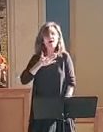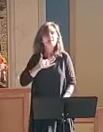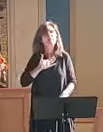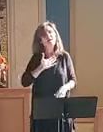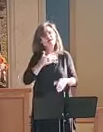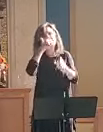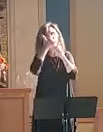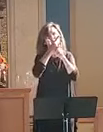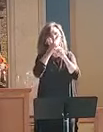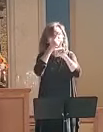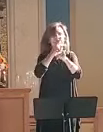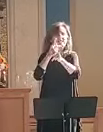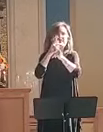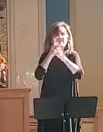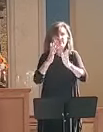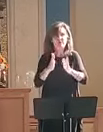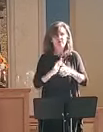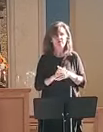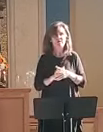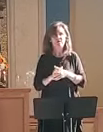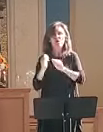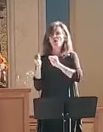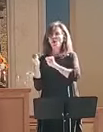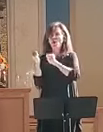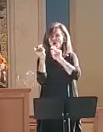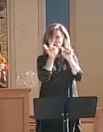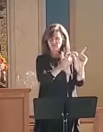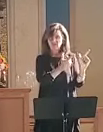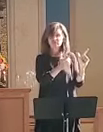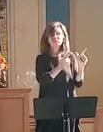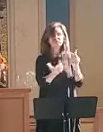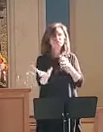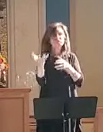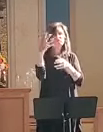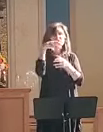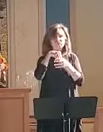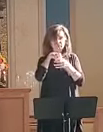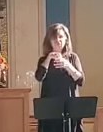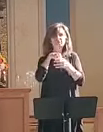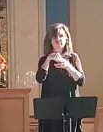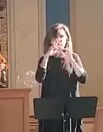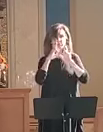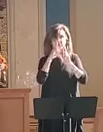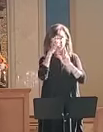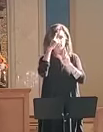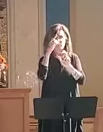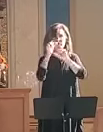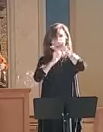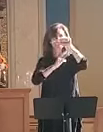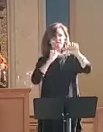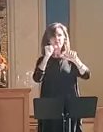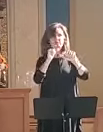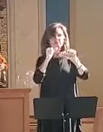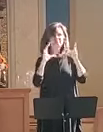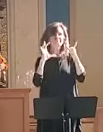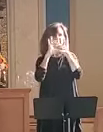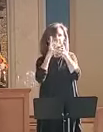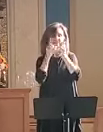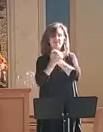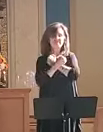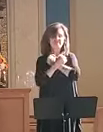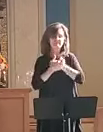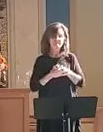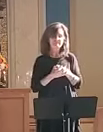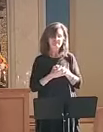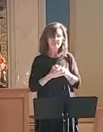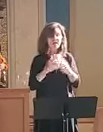keeper. We're all, in that respect, beholden to one another in charity. And at